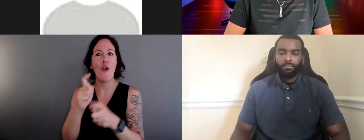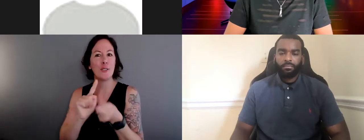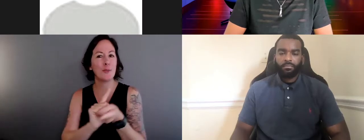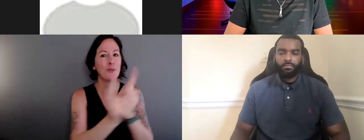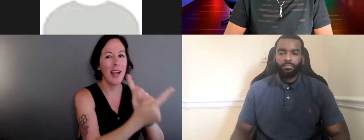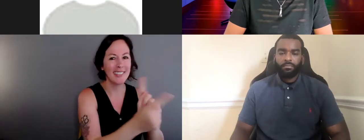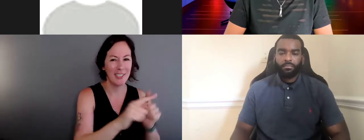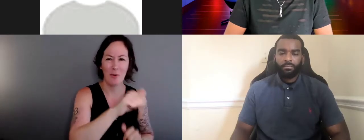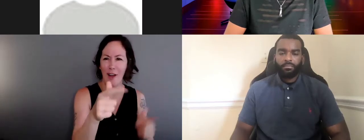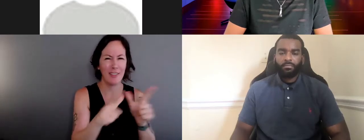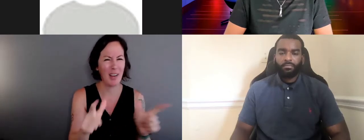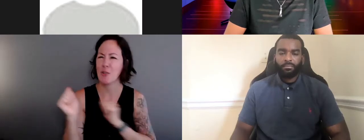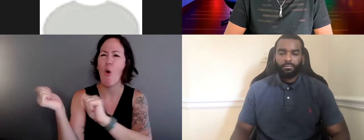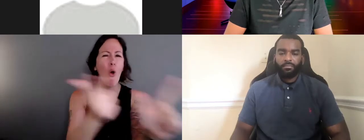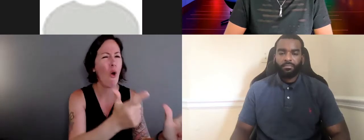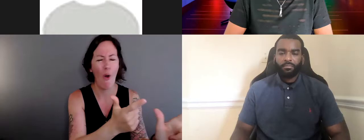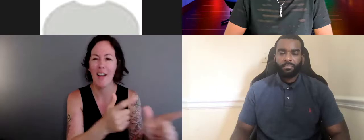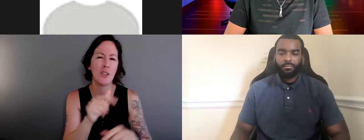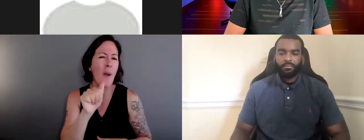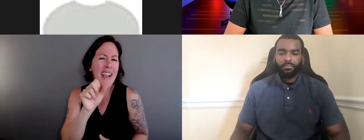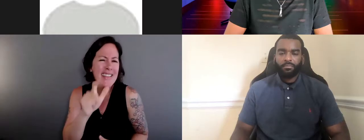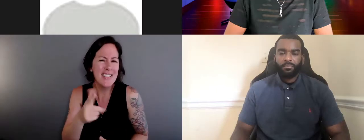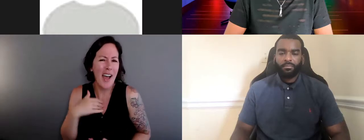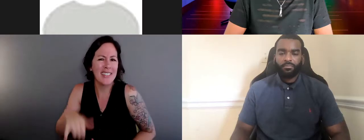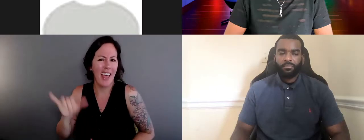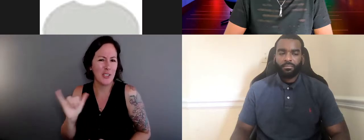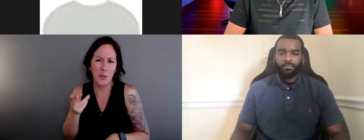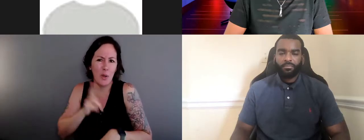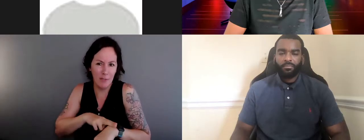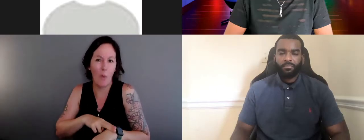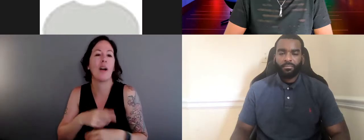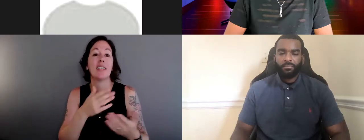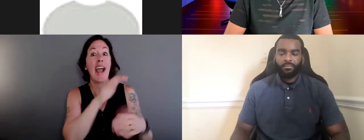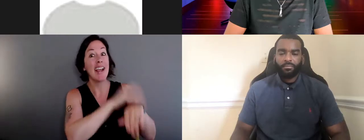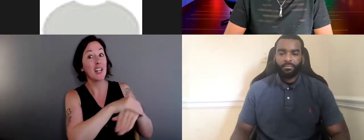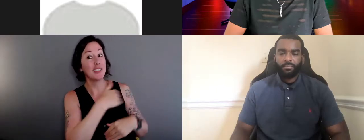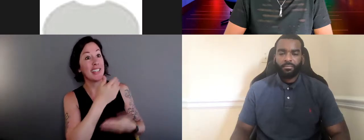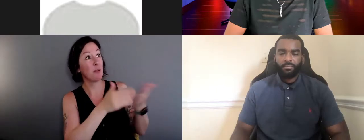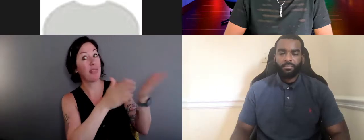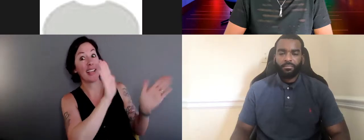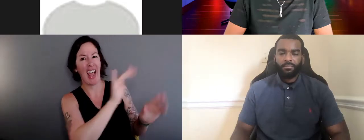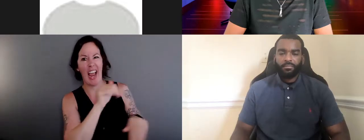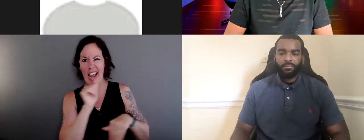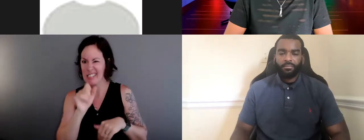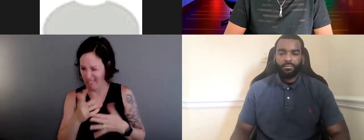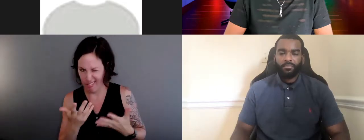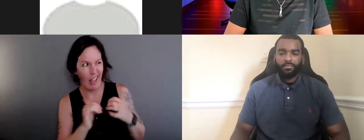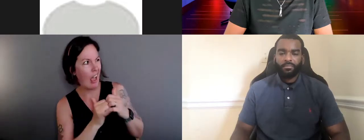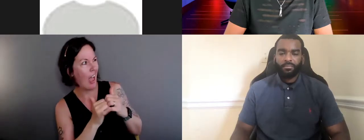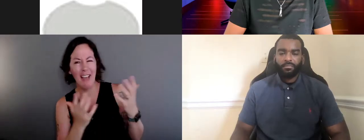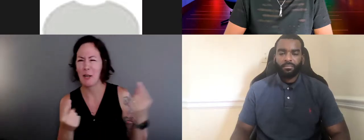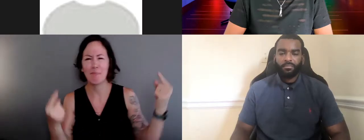concepts and expressions that are almost impossible to translate into another language. And ASL